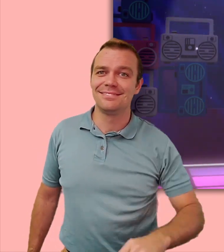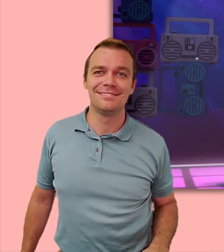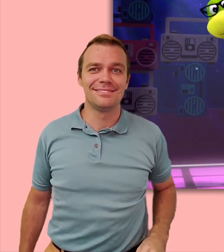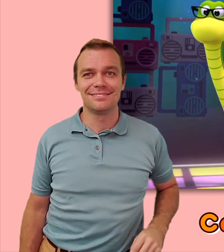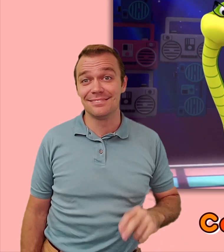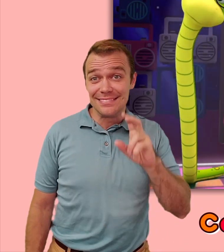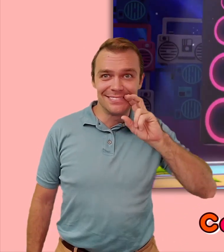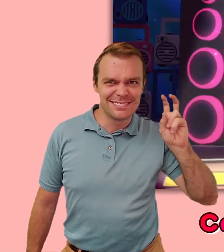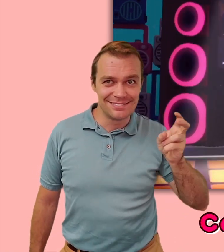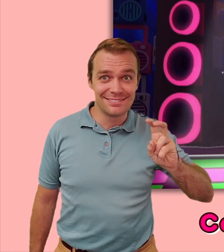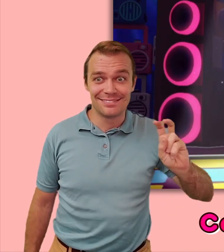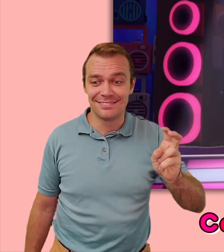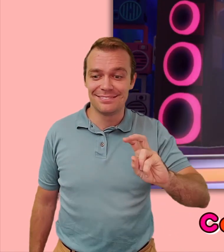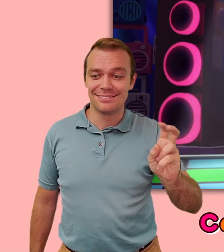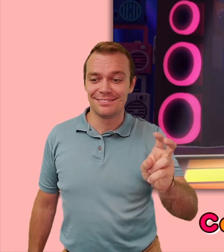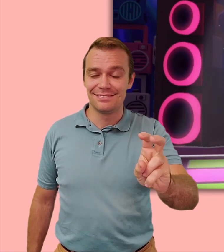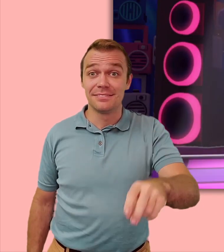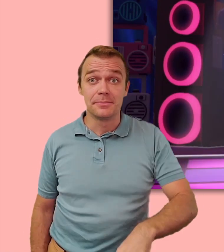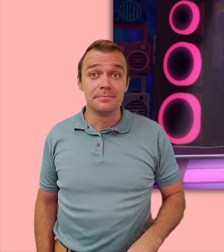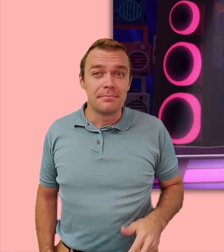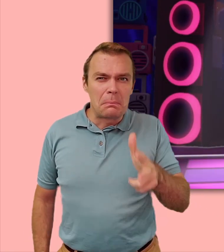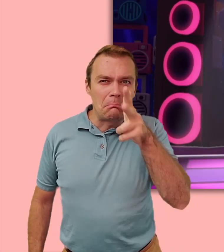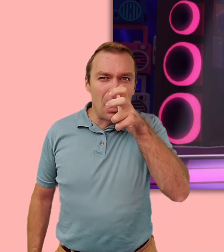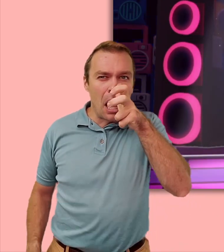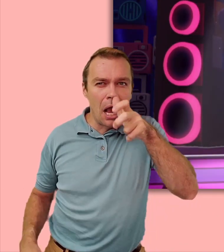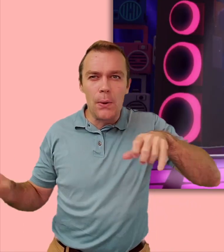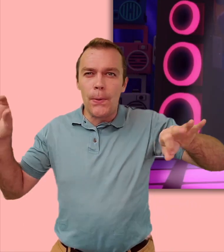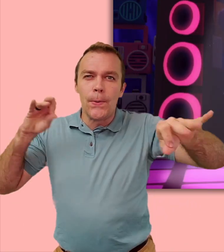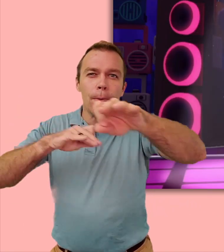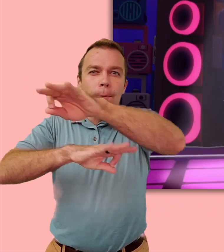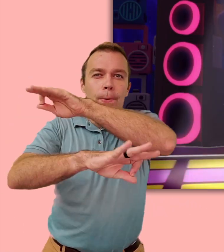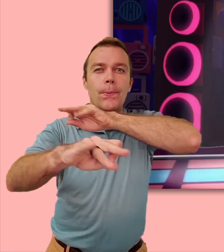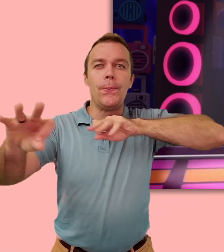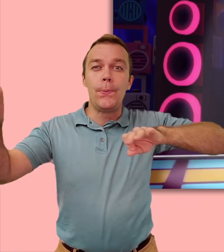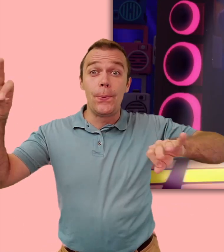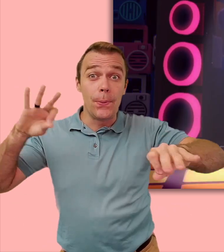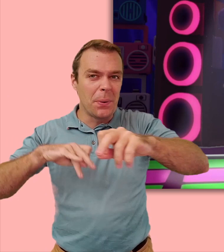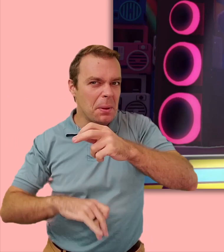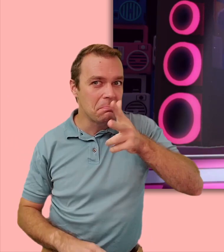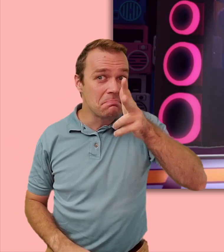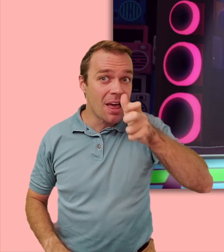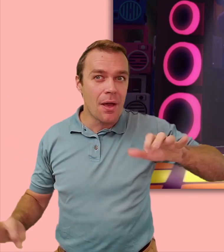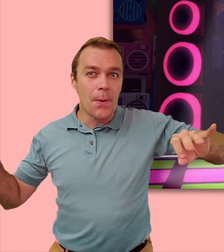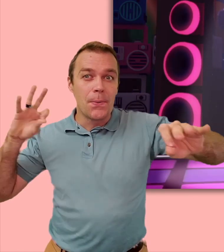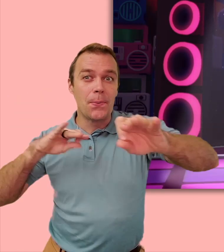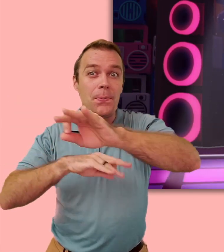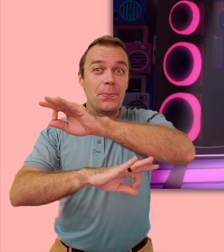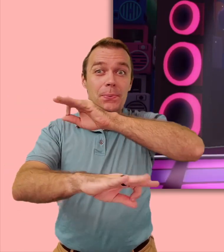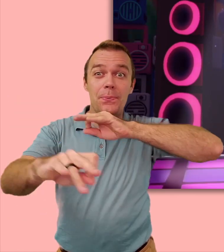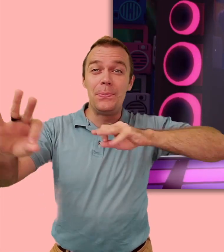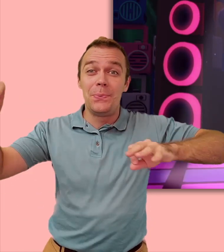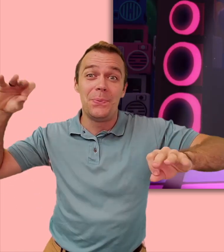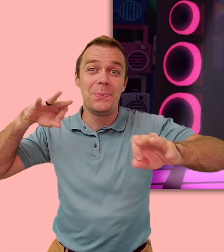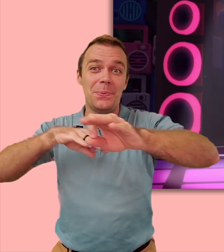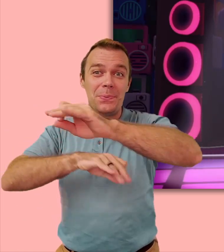hiss. Can you hear the flies go buzz buzz buzz? Listen to the flies go